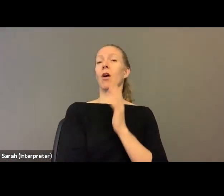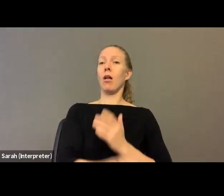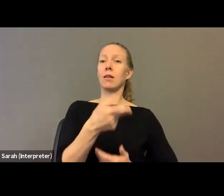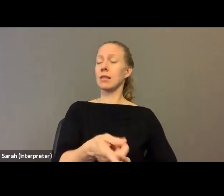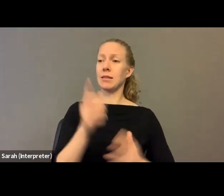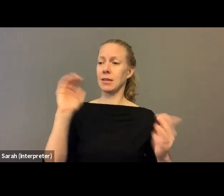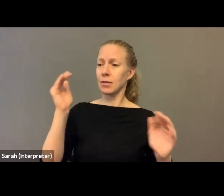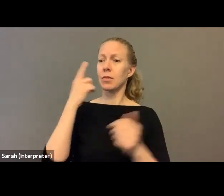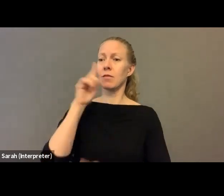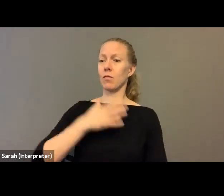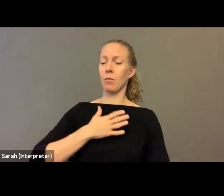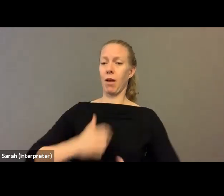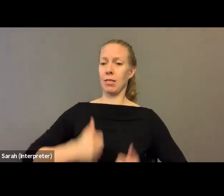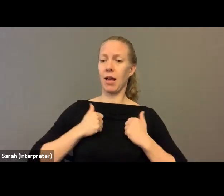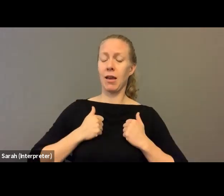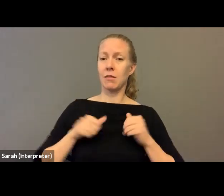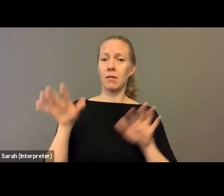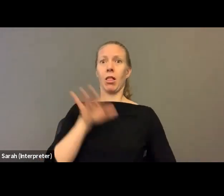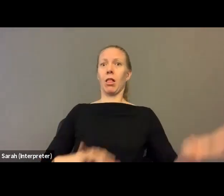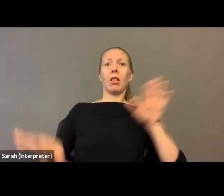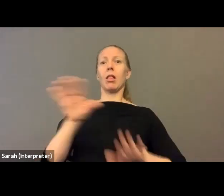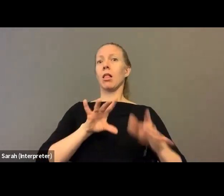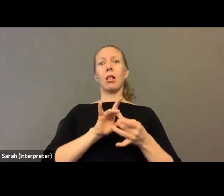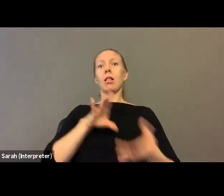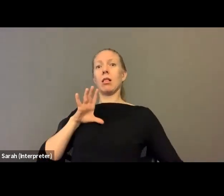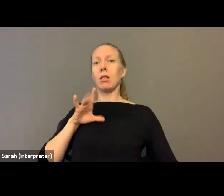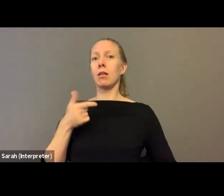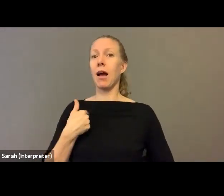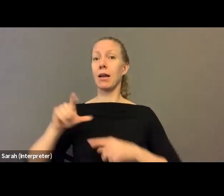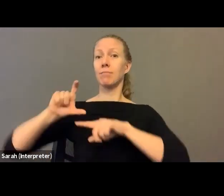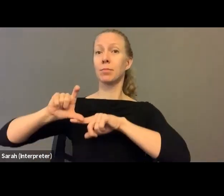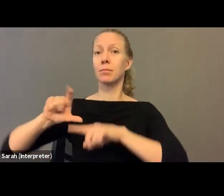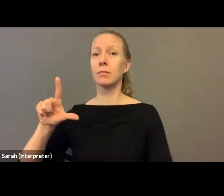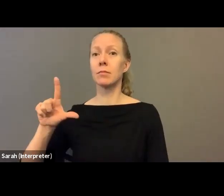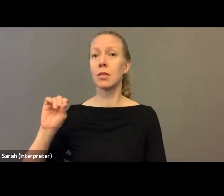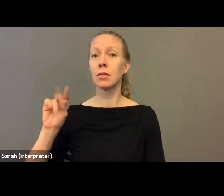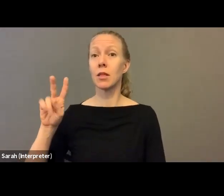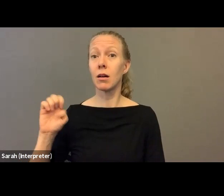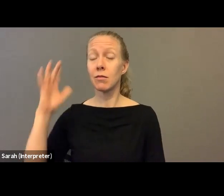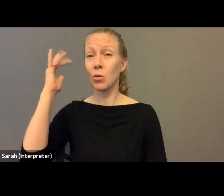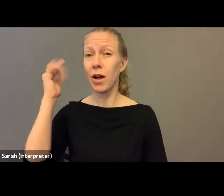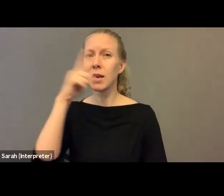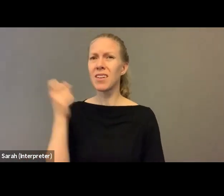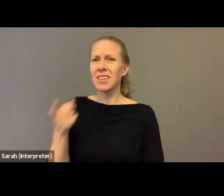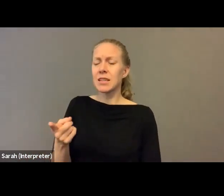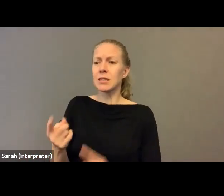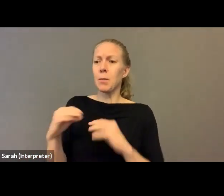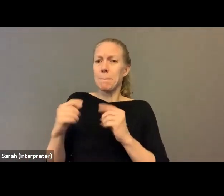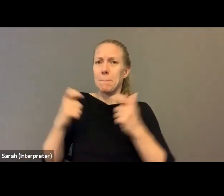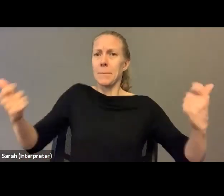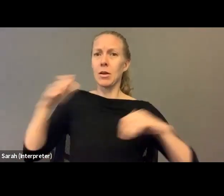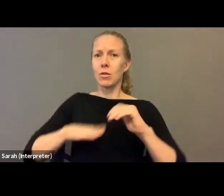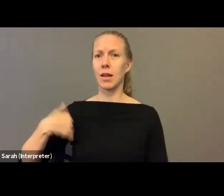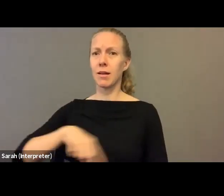unmoored. I capitalize love because it is bigger than what we are or what we give credit